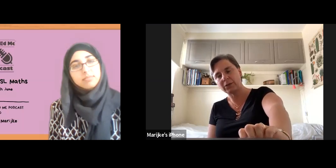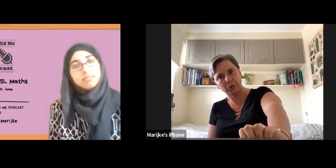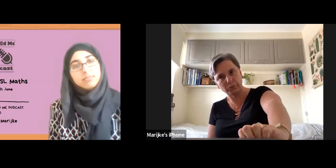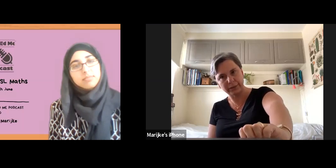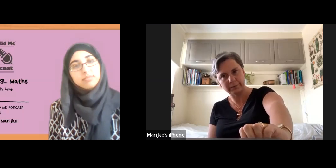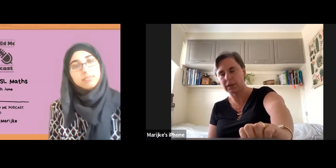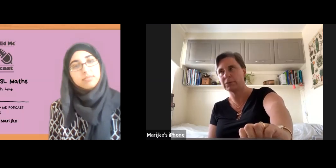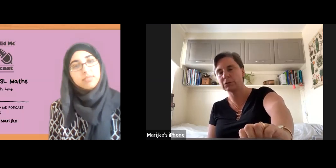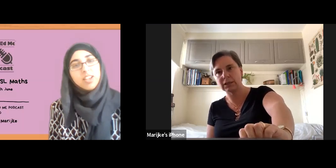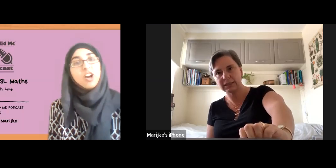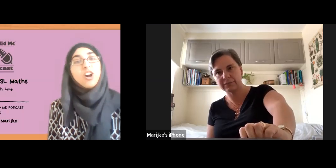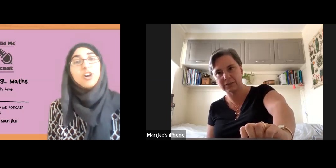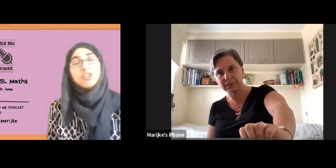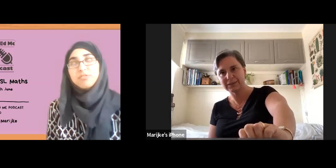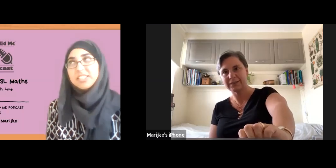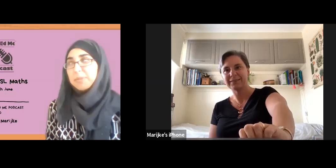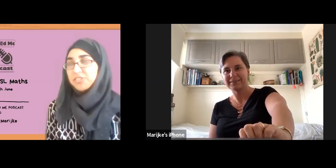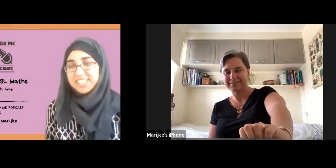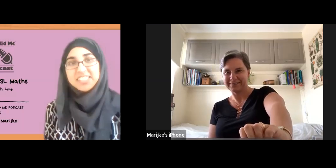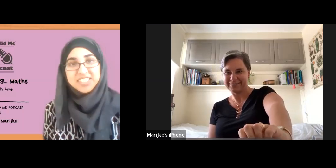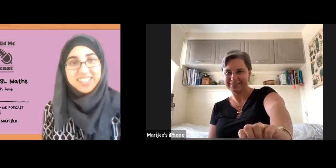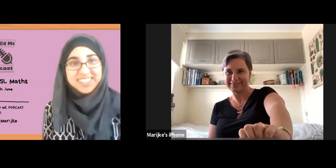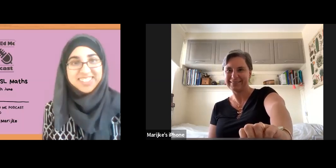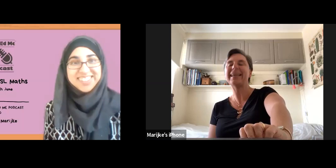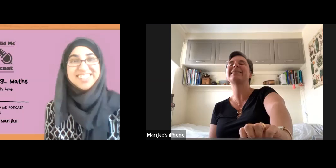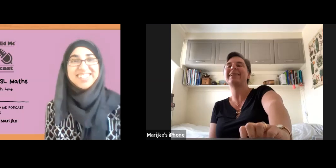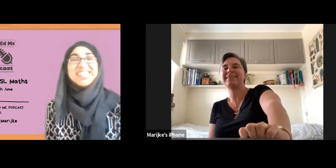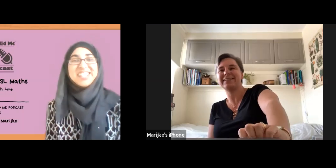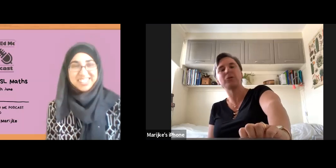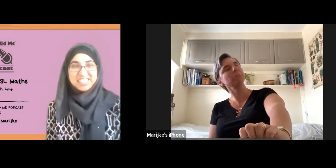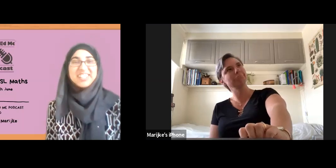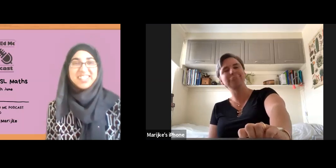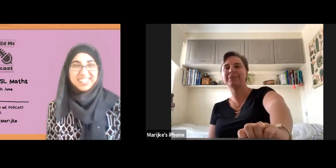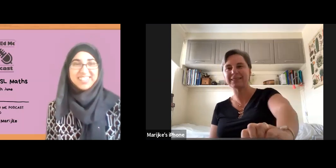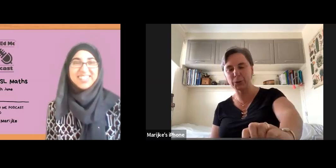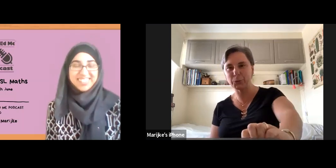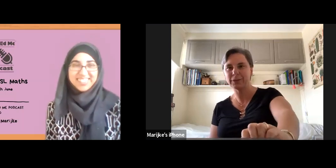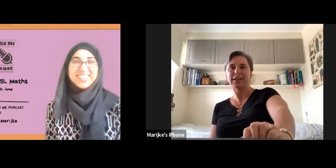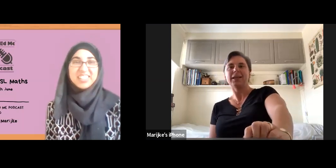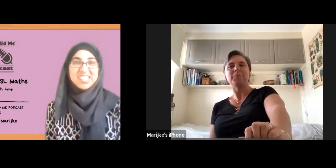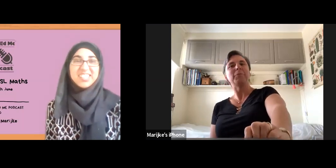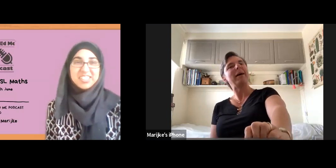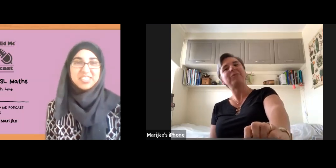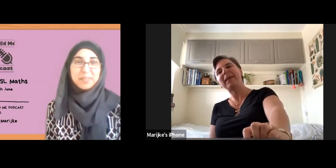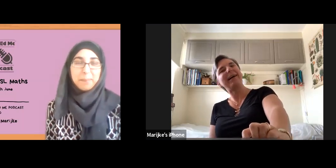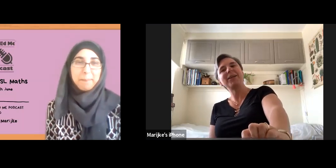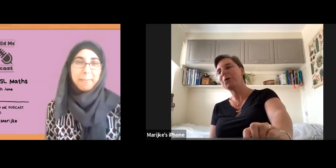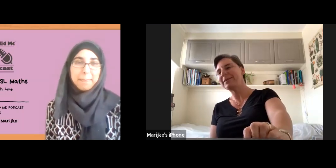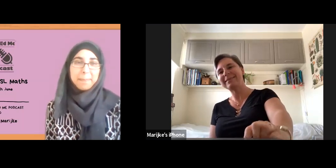you're older, younger. Even. Oh, special relativity. Yes, that's it. And I thought, that's cool. But apart from that, no, it's